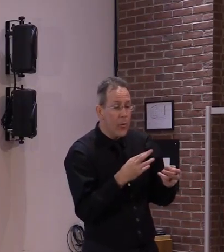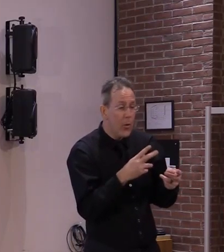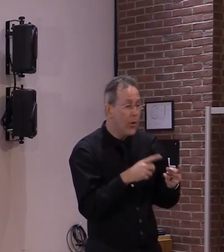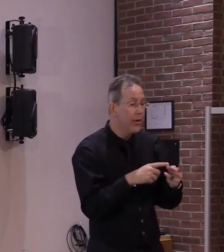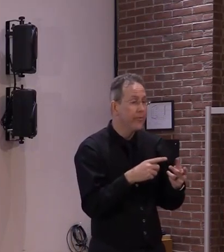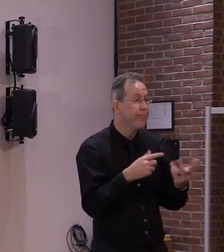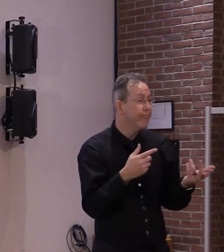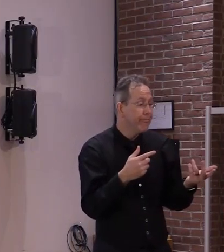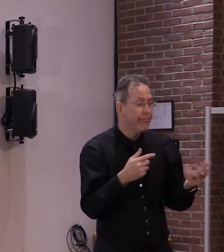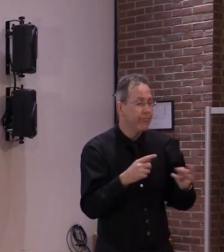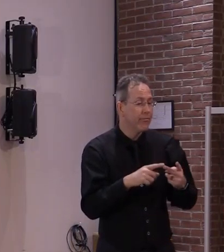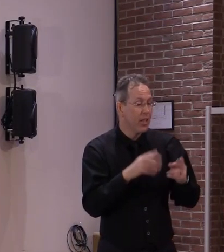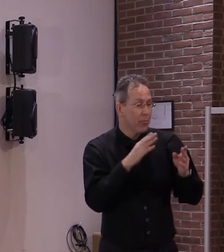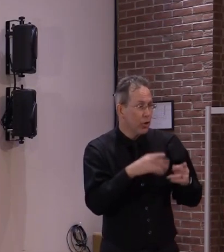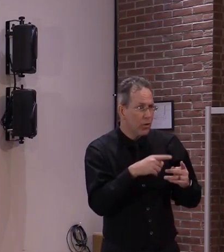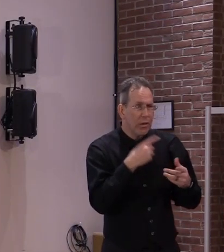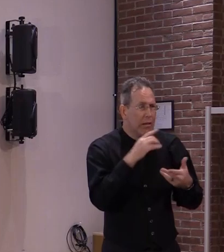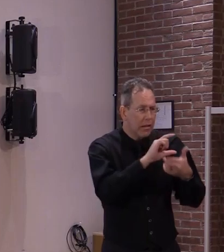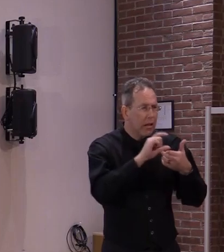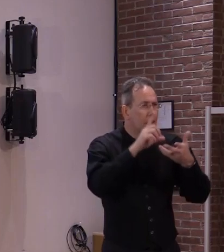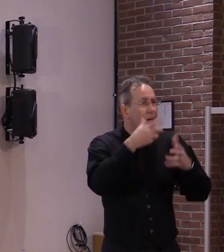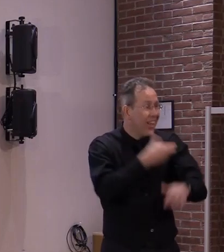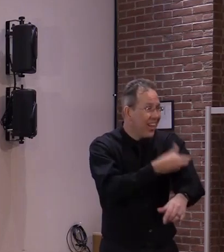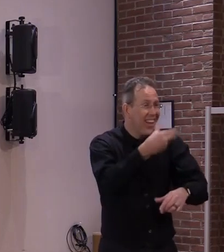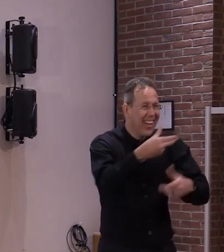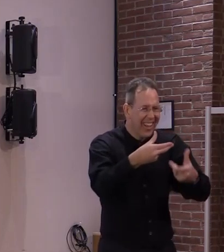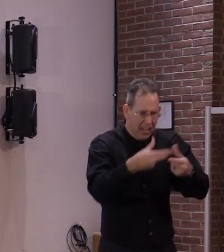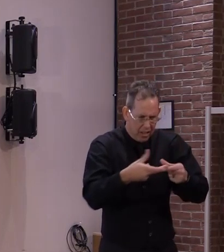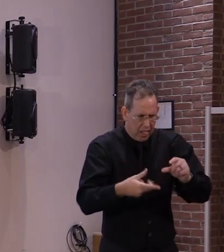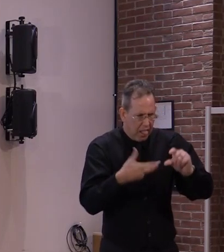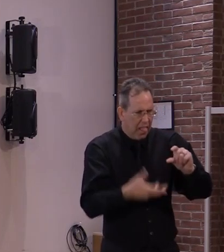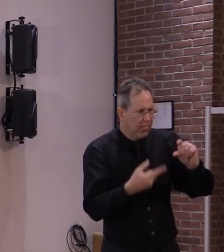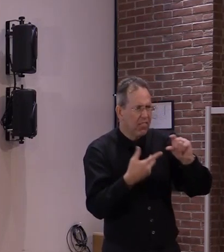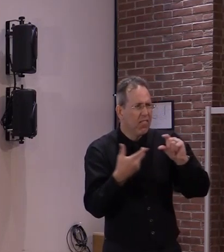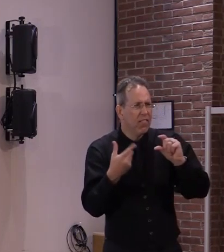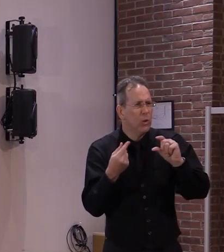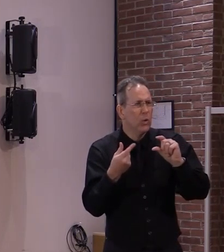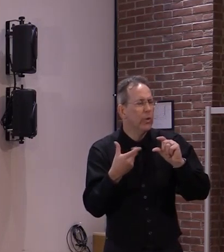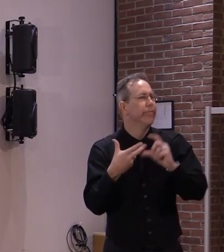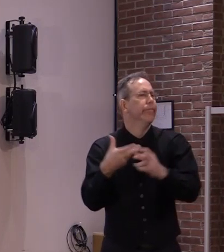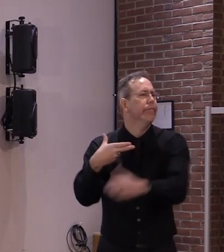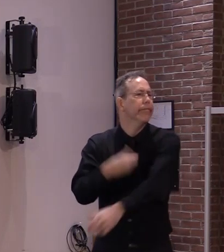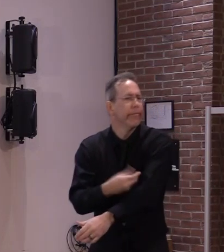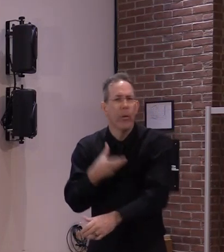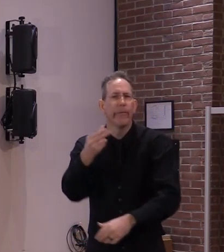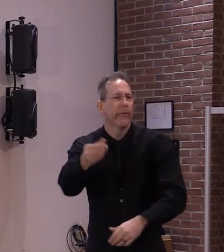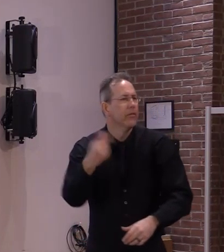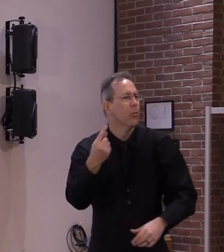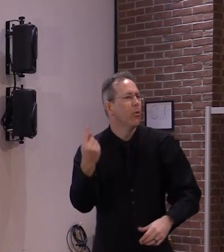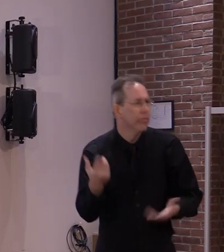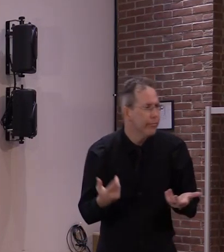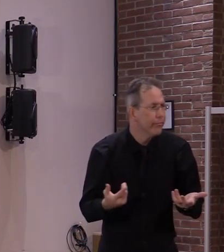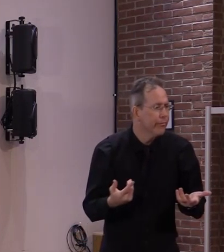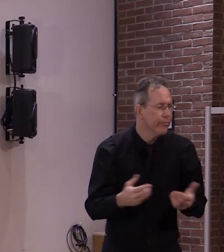that to vaccinate people that were available. Those two areas